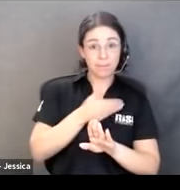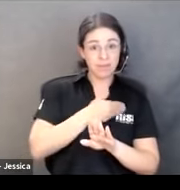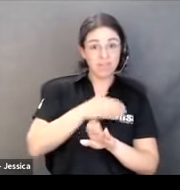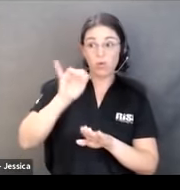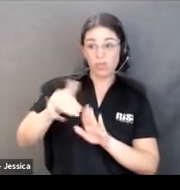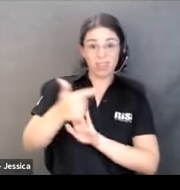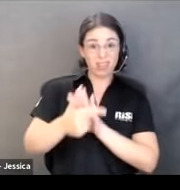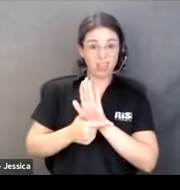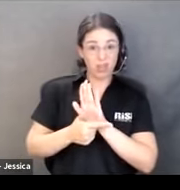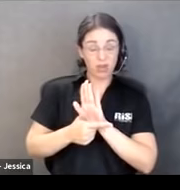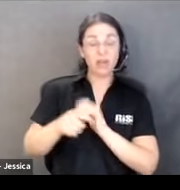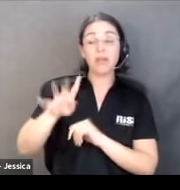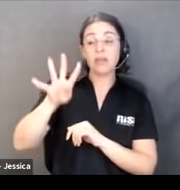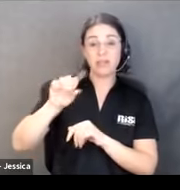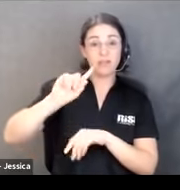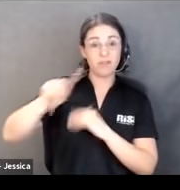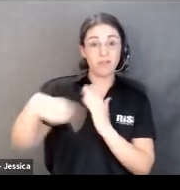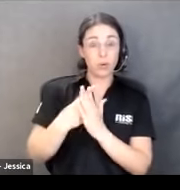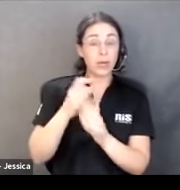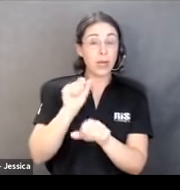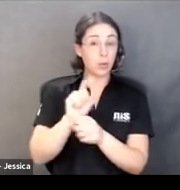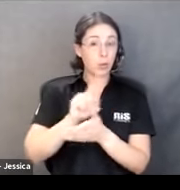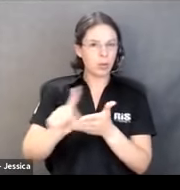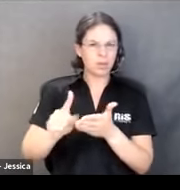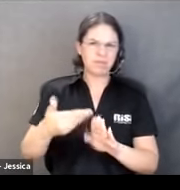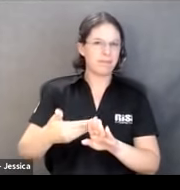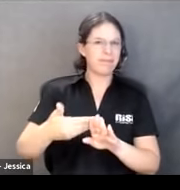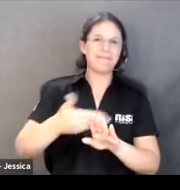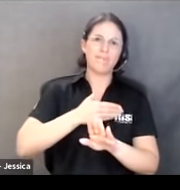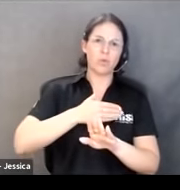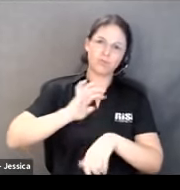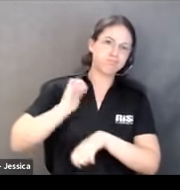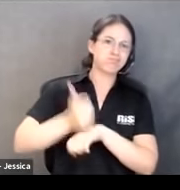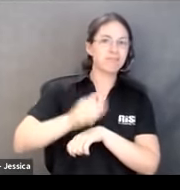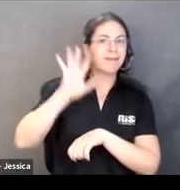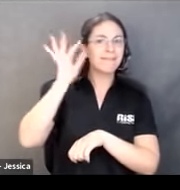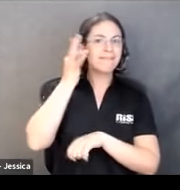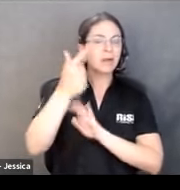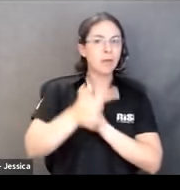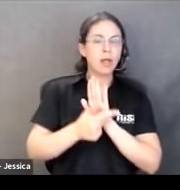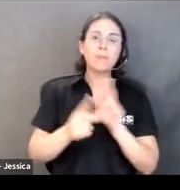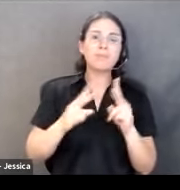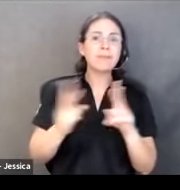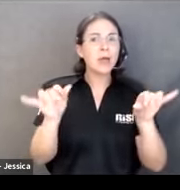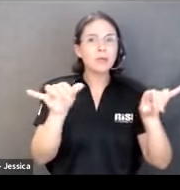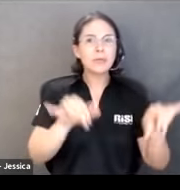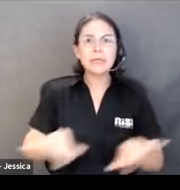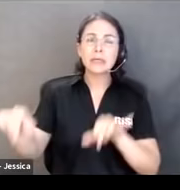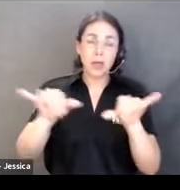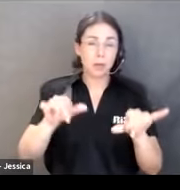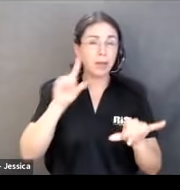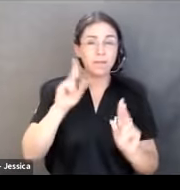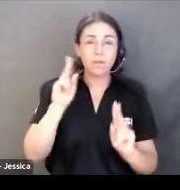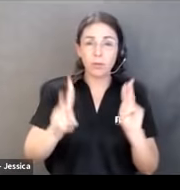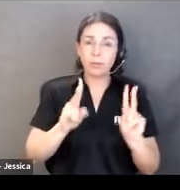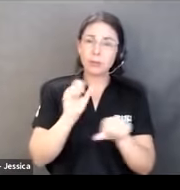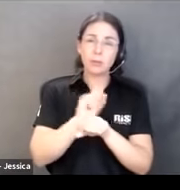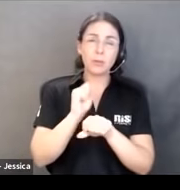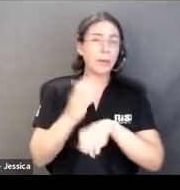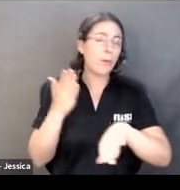was cemented into federal law, it was not uncommon in America for people to be working way in excess of 40